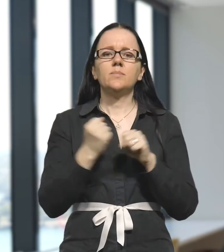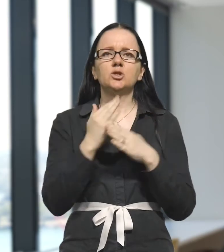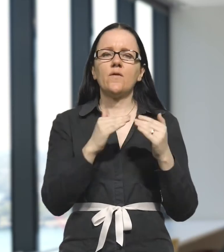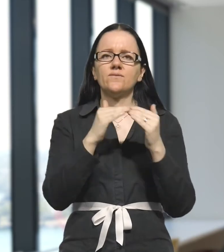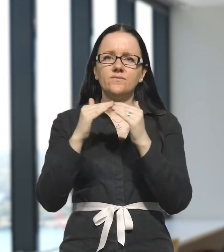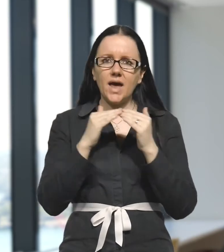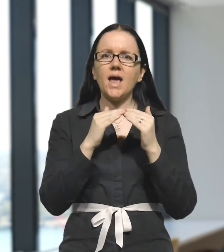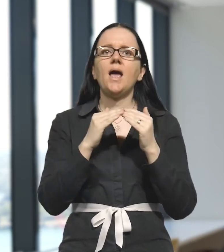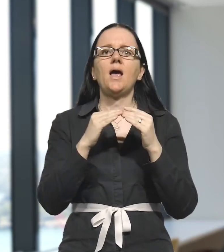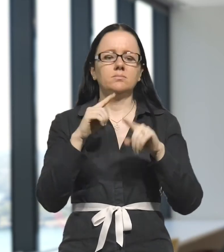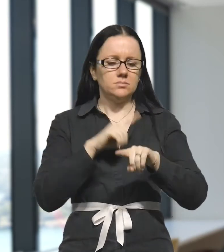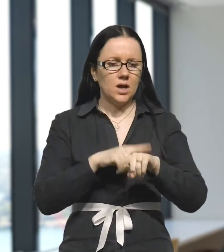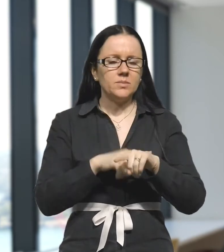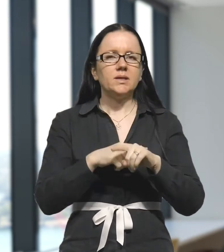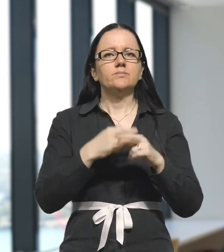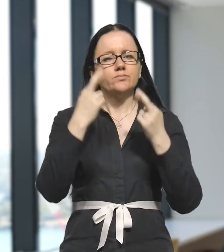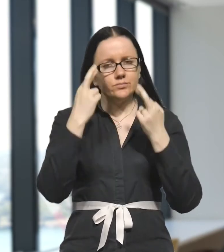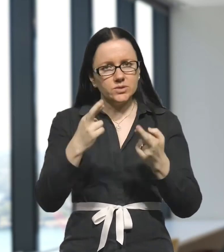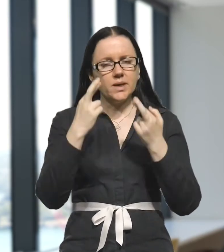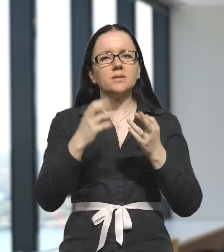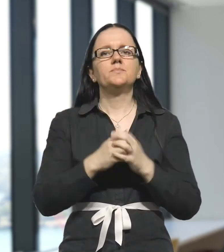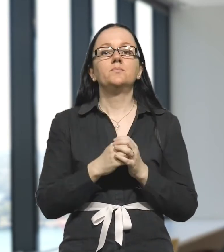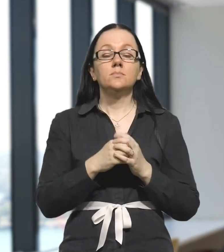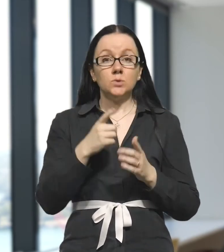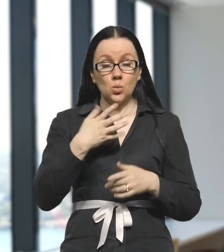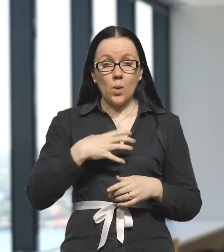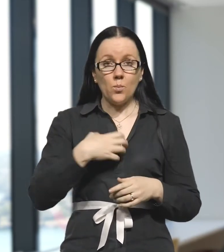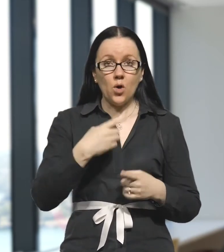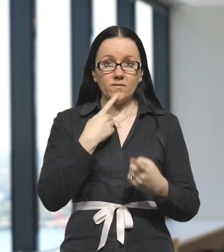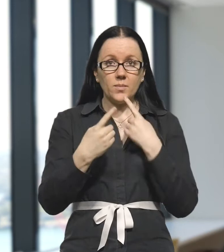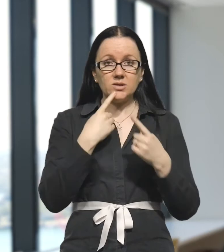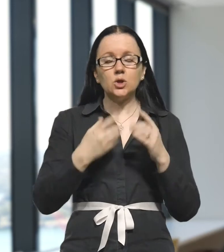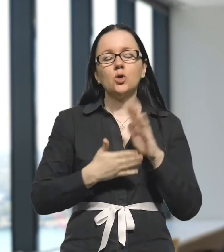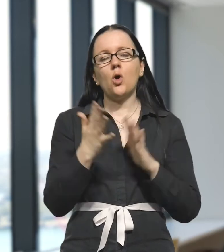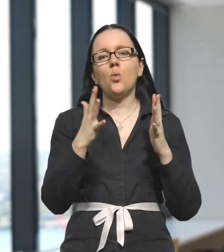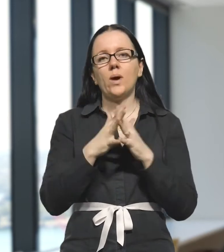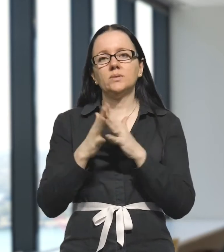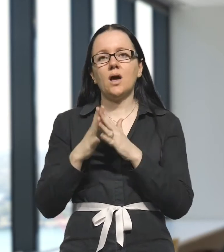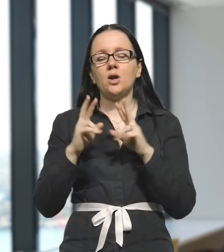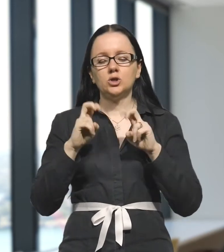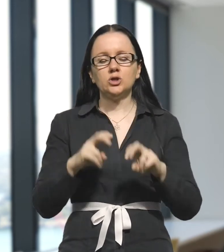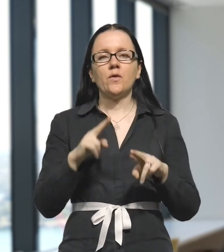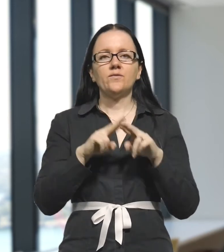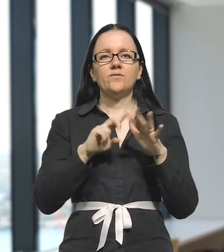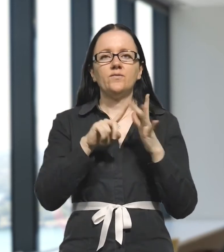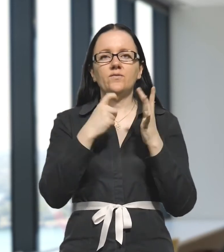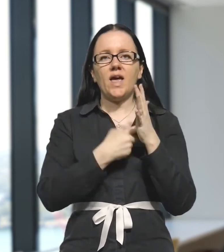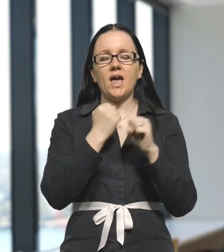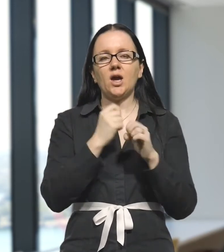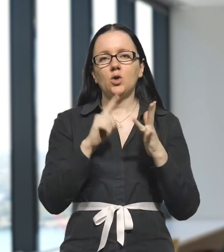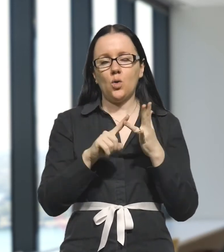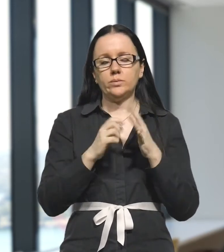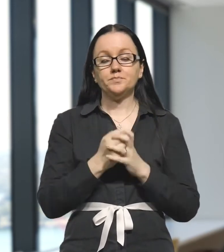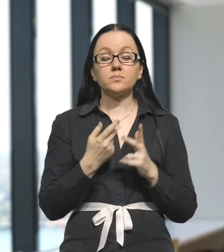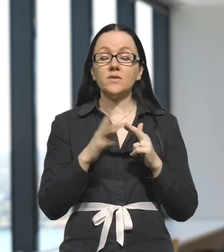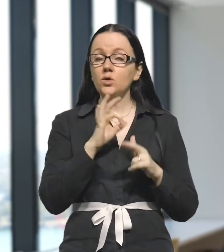act with integrity and respect. To find out more, go to our website and search Fair Go. If you're not